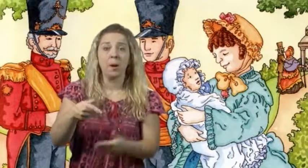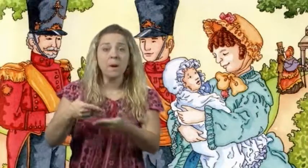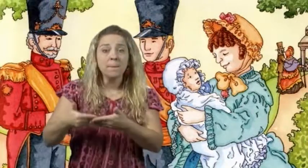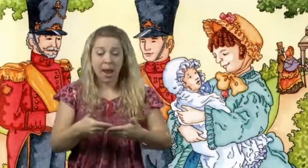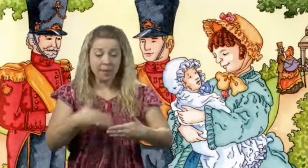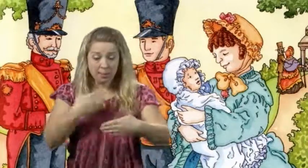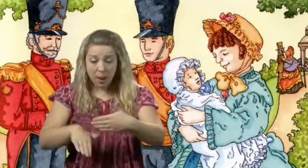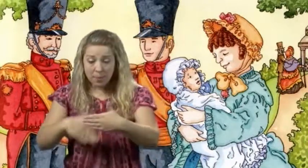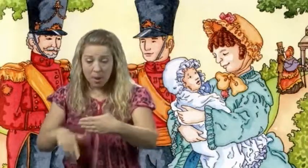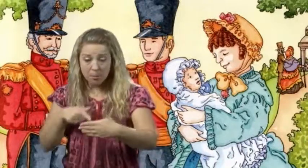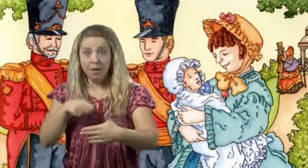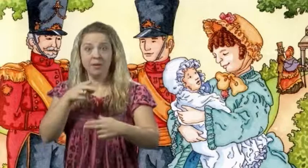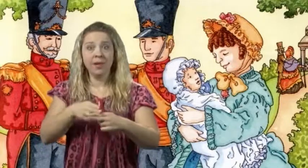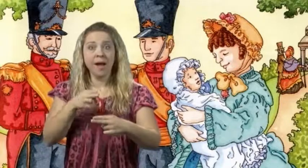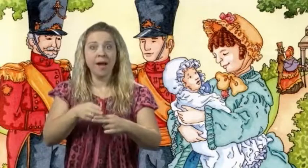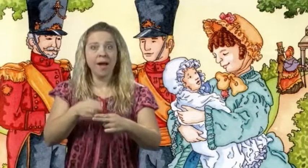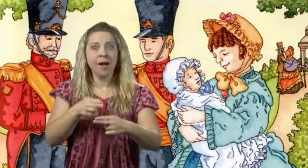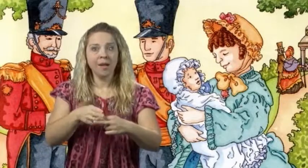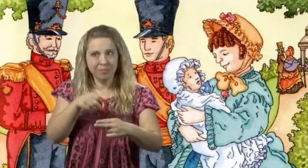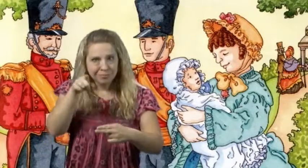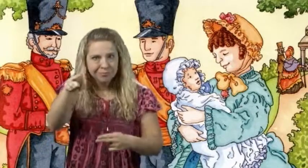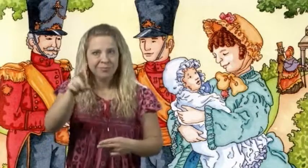Babies were named Florence in her honor.